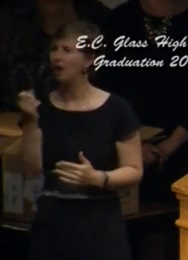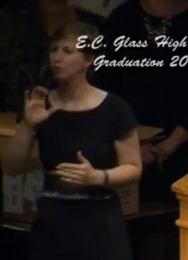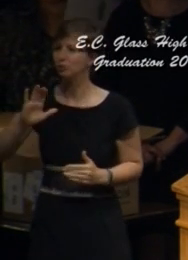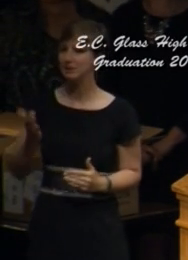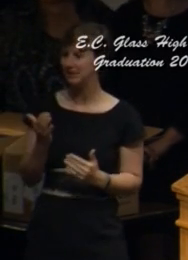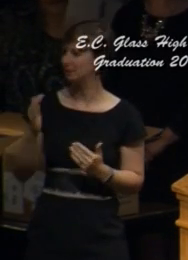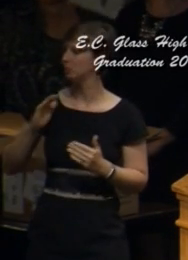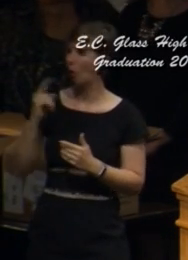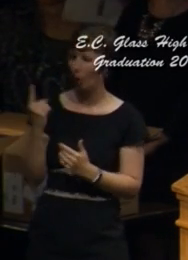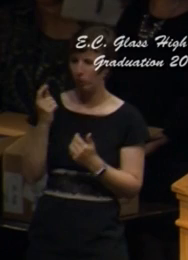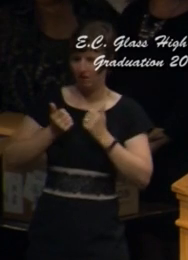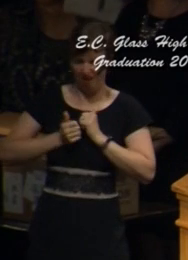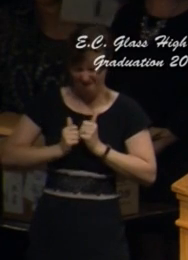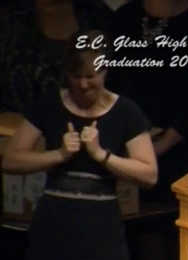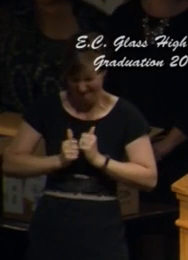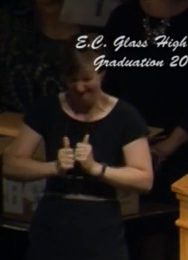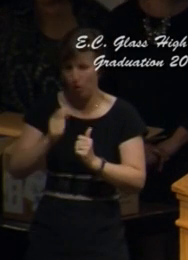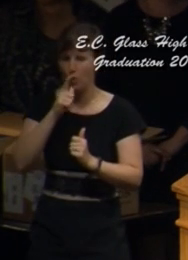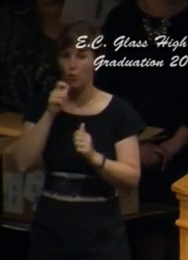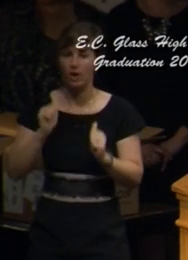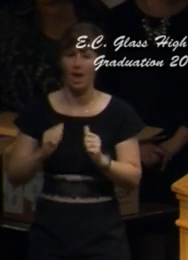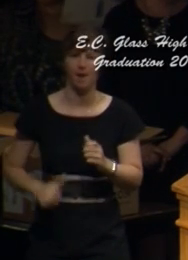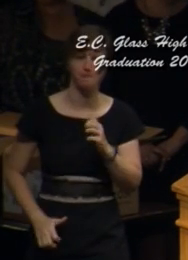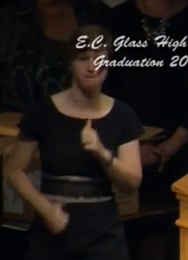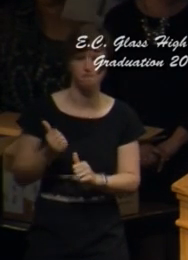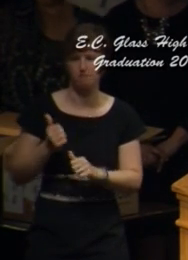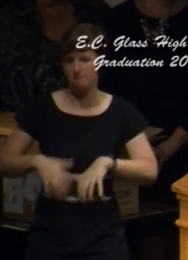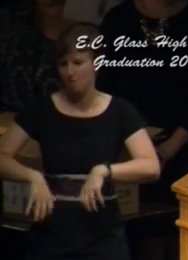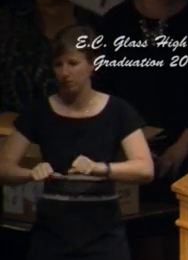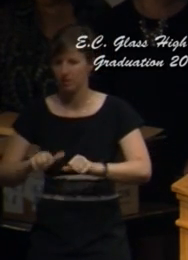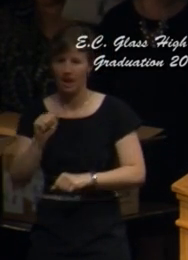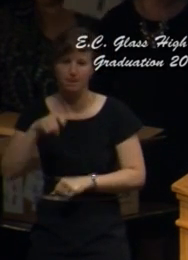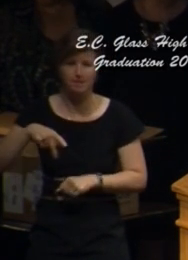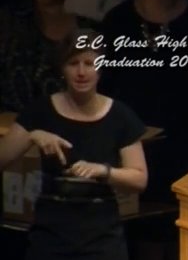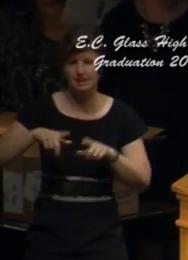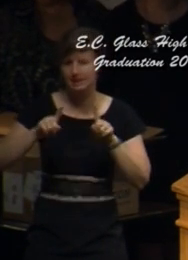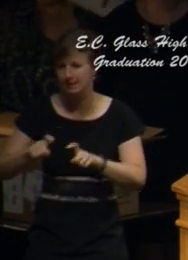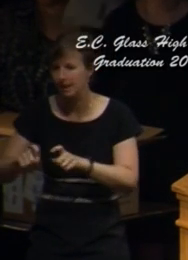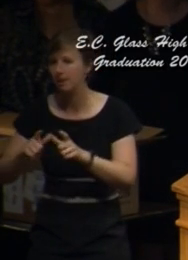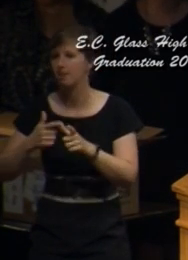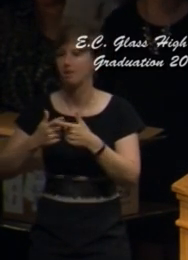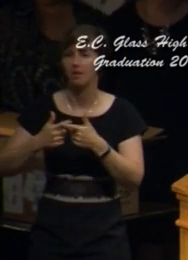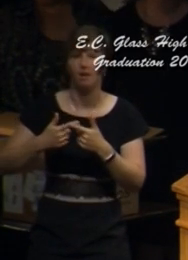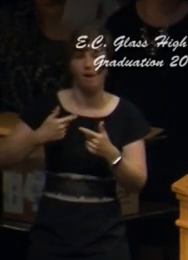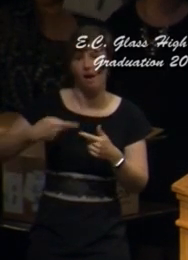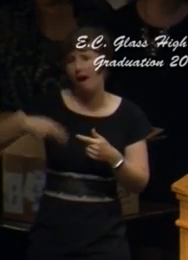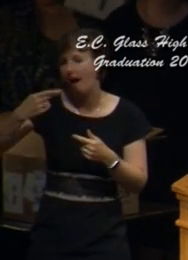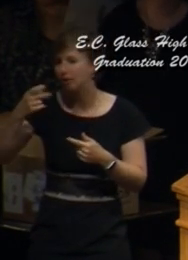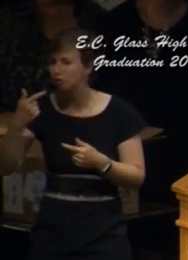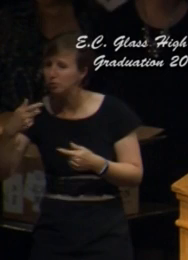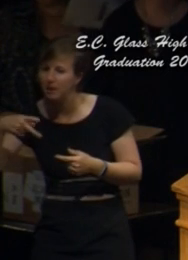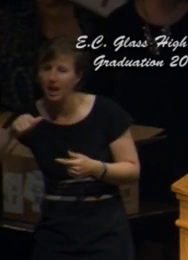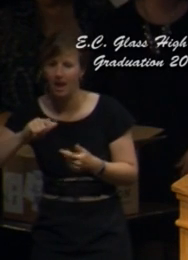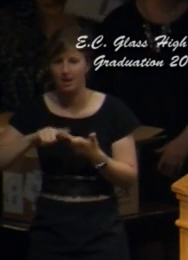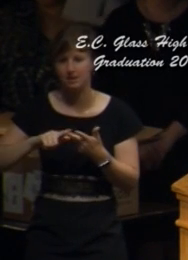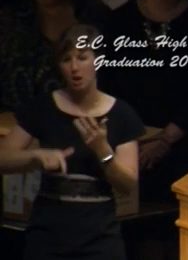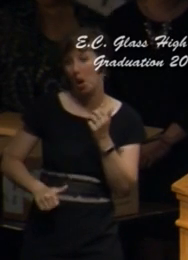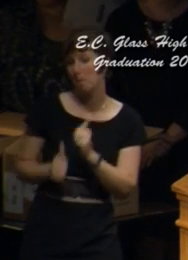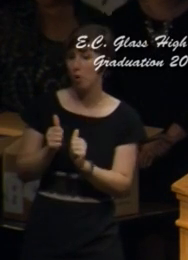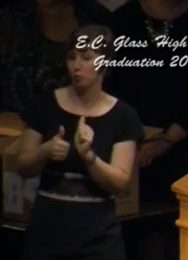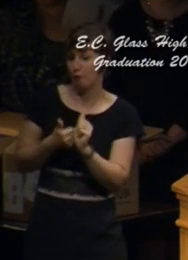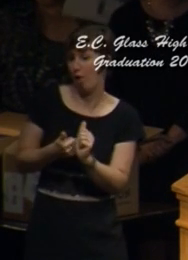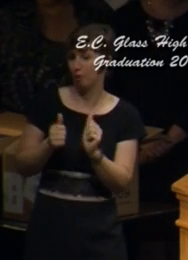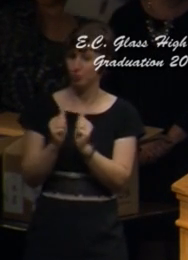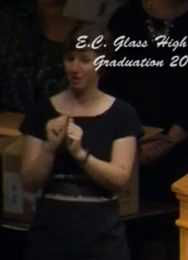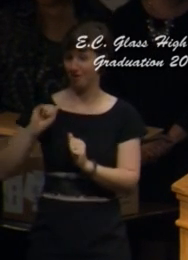is a competition. Who can take the most AP exams? Who is in the most clubs? Who has the highest GPA or even has the most followers on